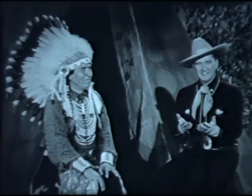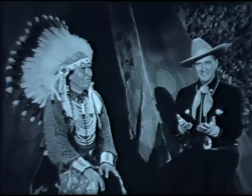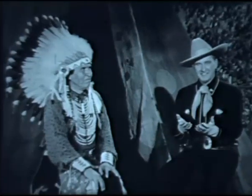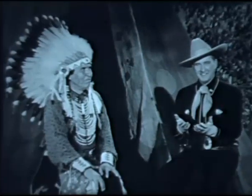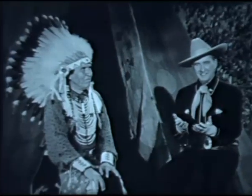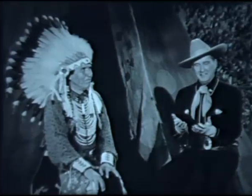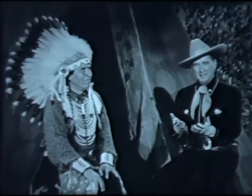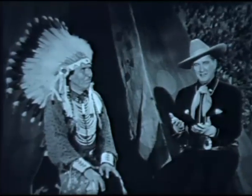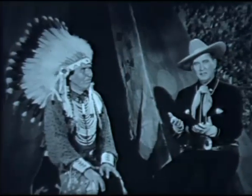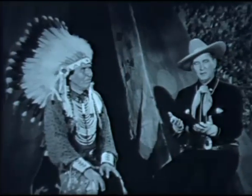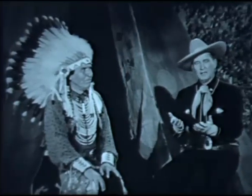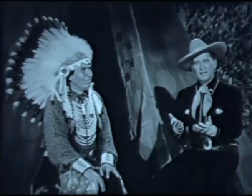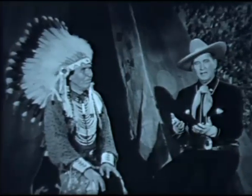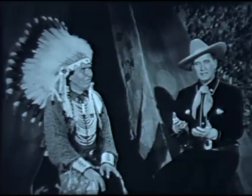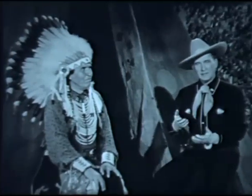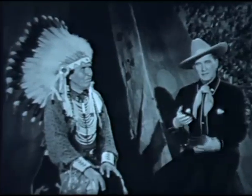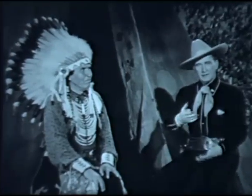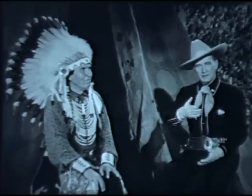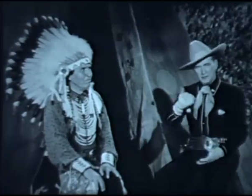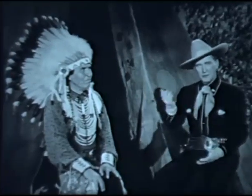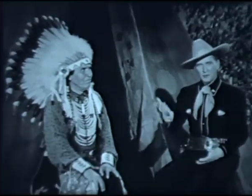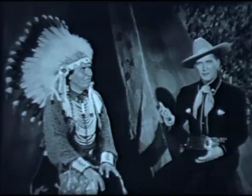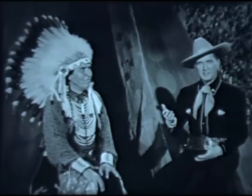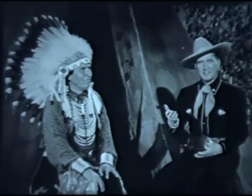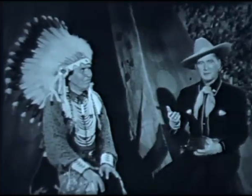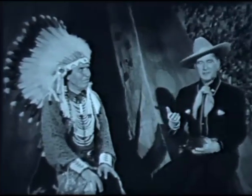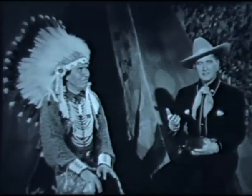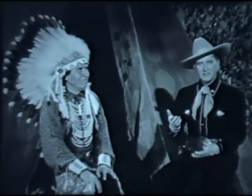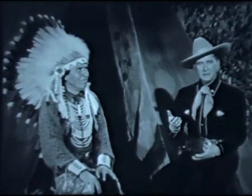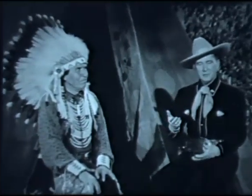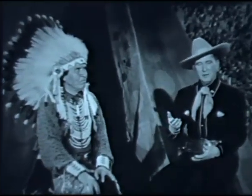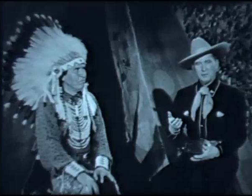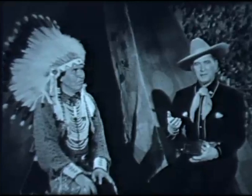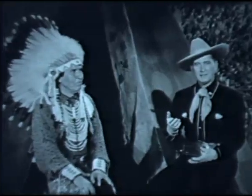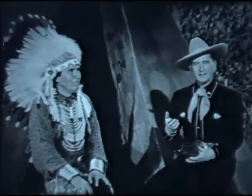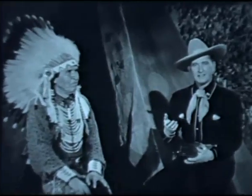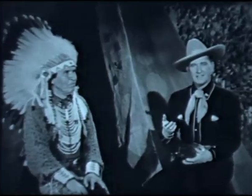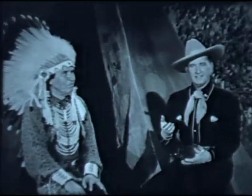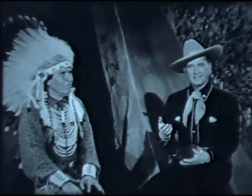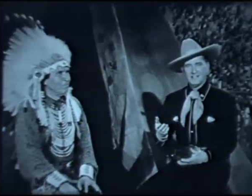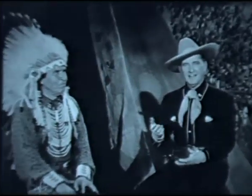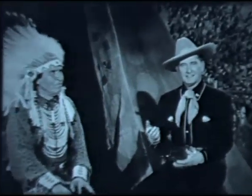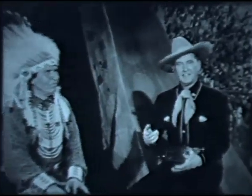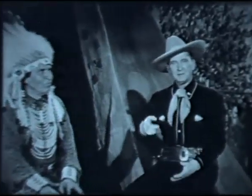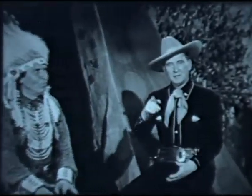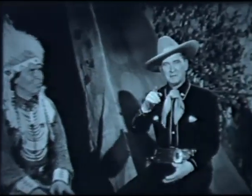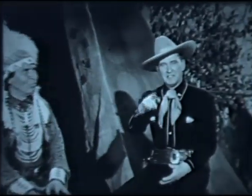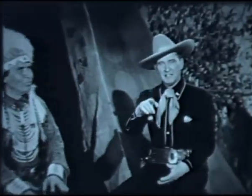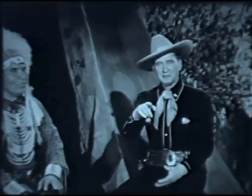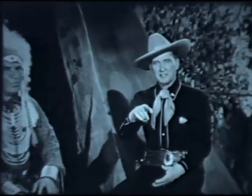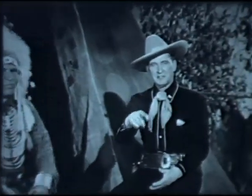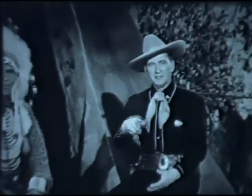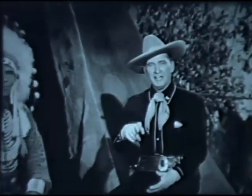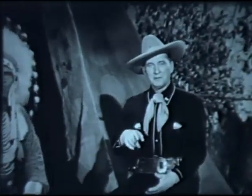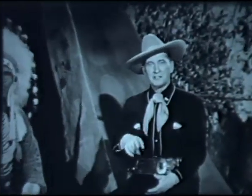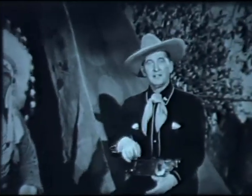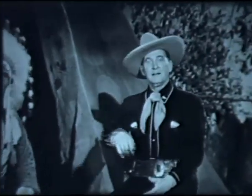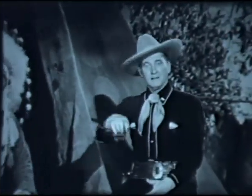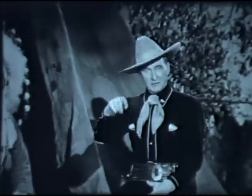signs. And then he realized that you who were visiting with us probably didn't understand the signs, and that's what he was telling you in his own language. He was